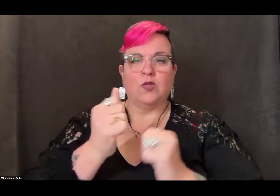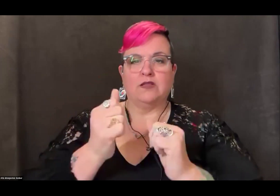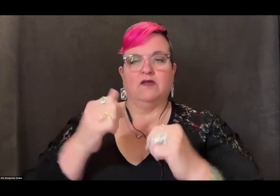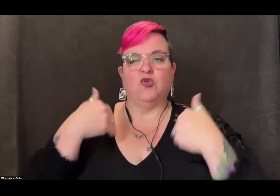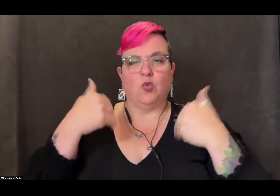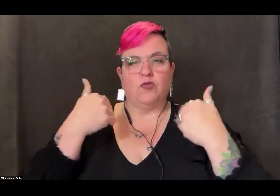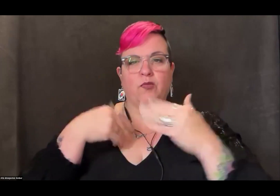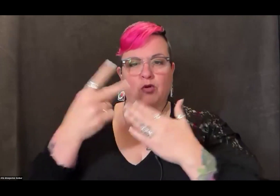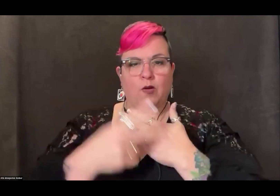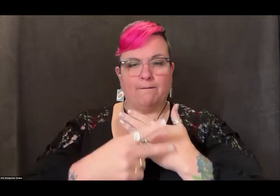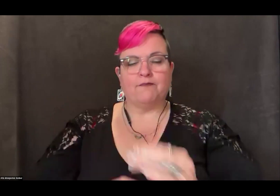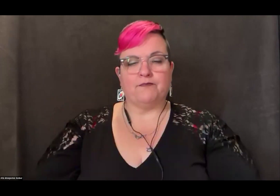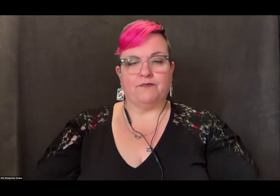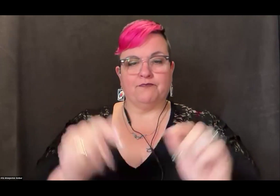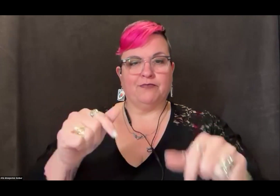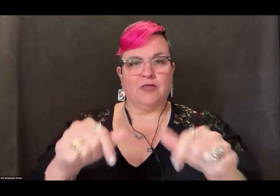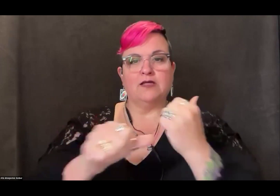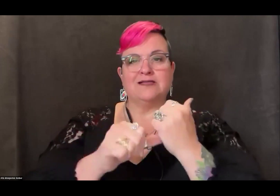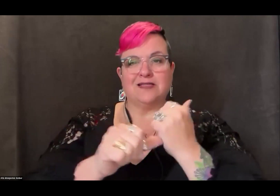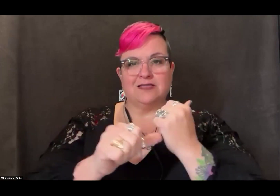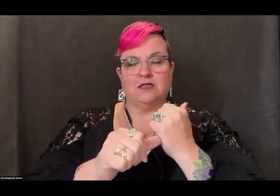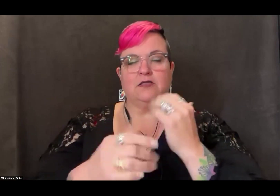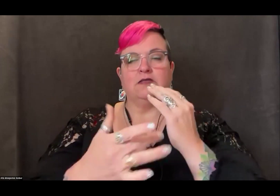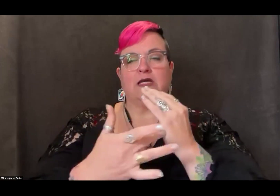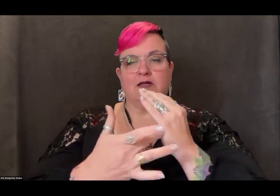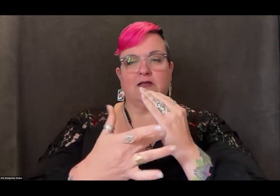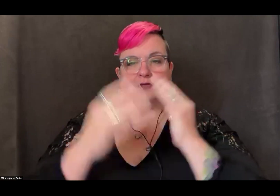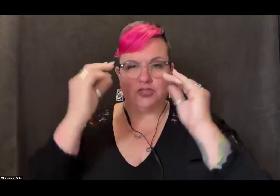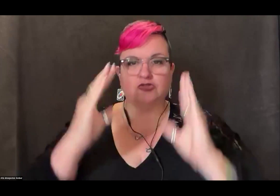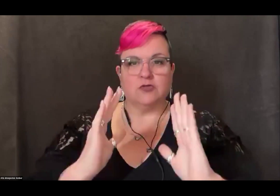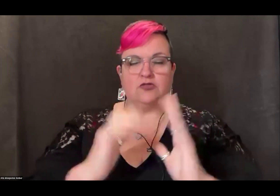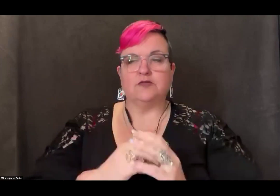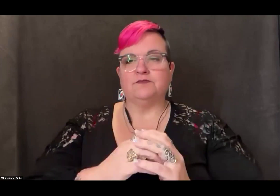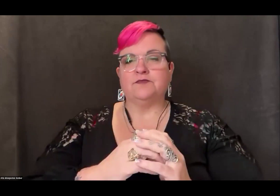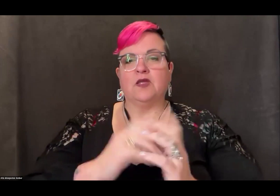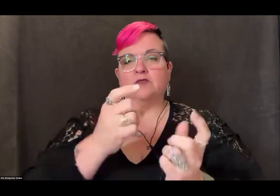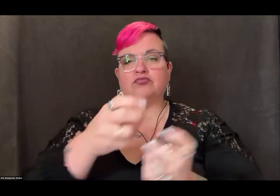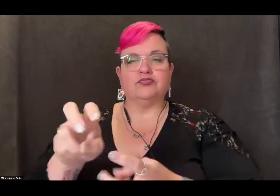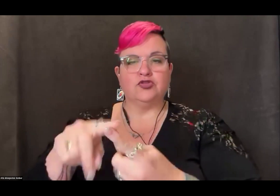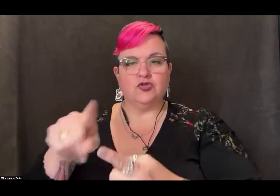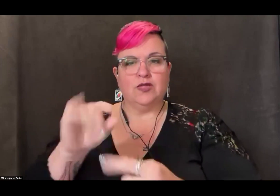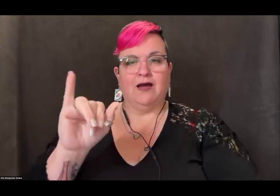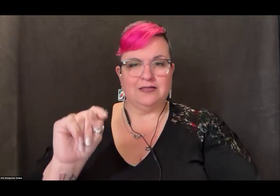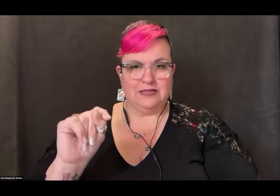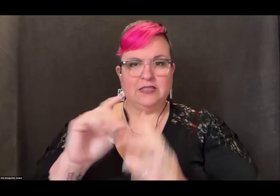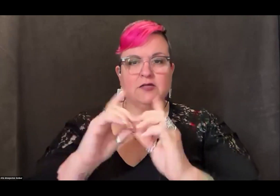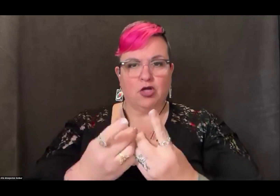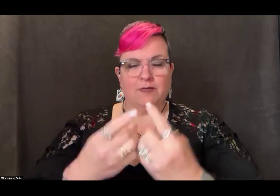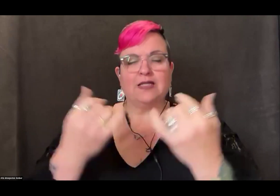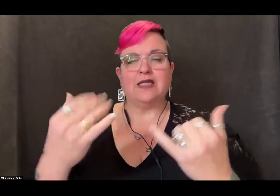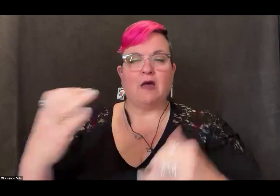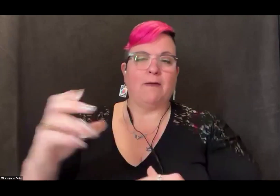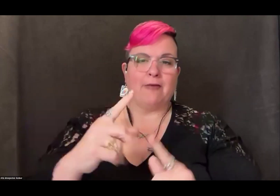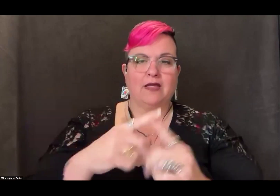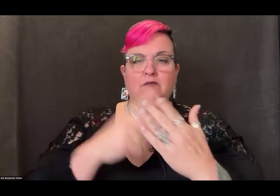program. Here as assistive technology instructor. Moved into the IT department. Now I'm back